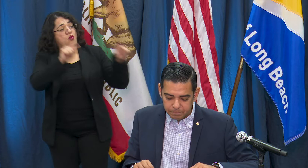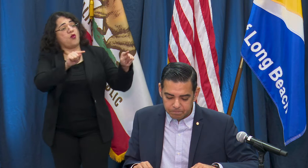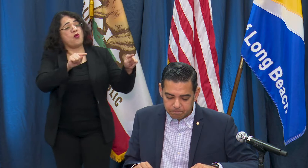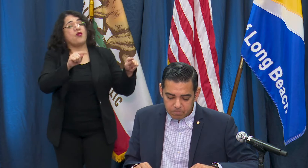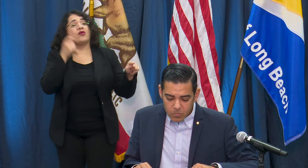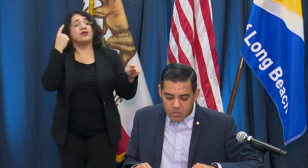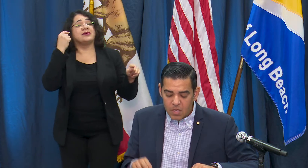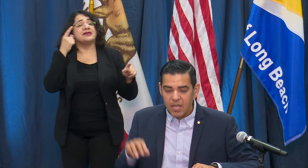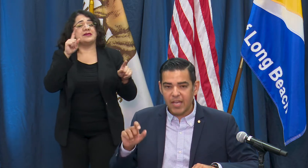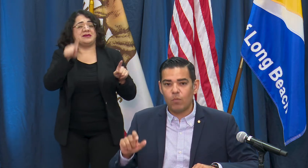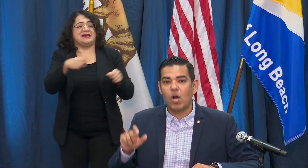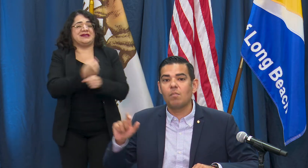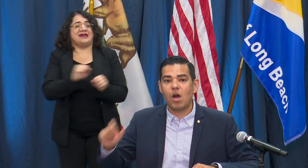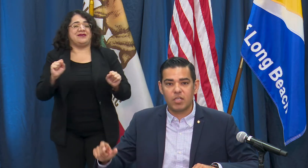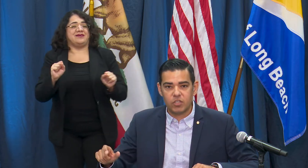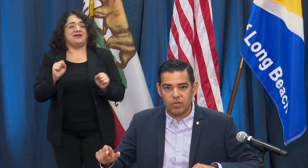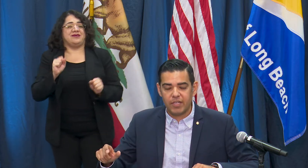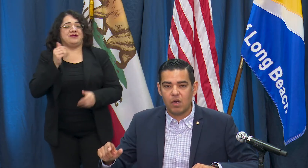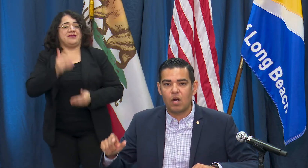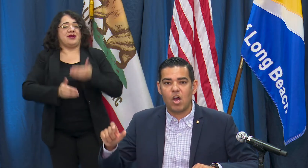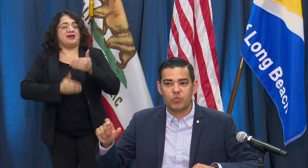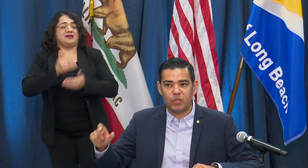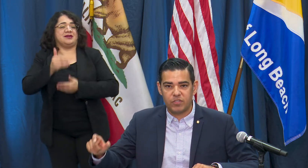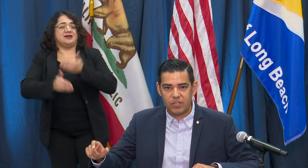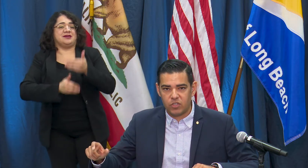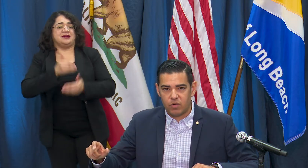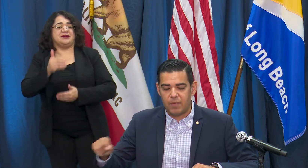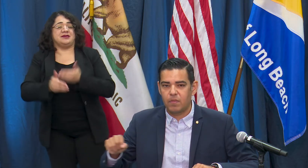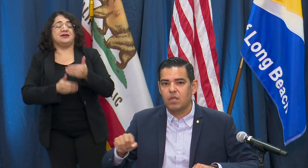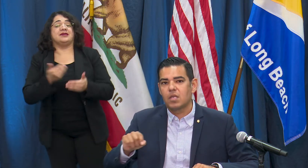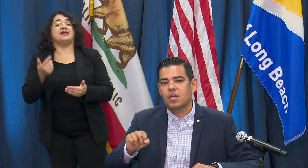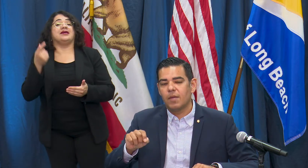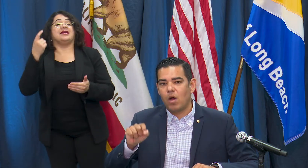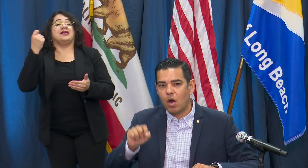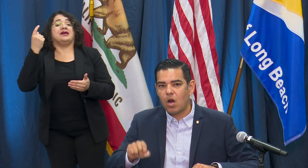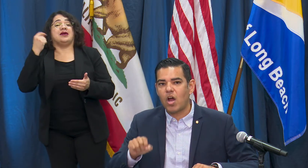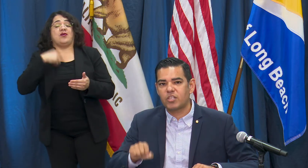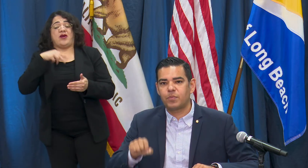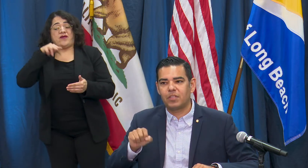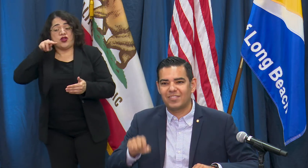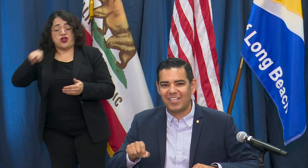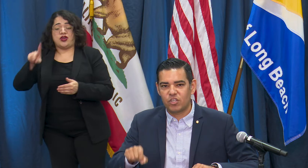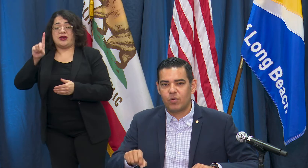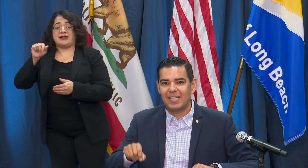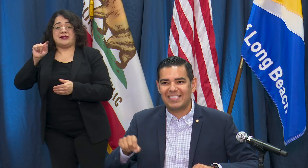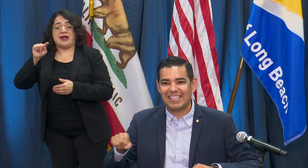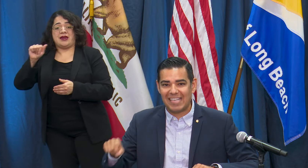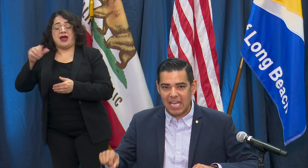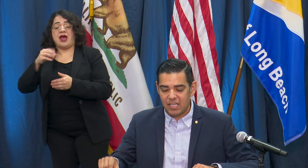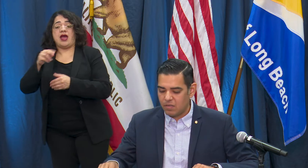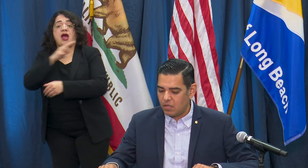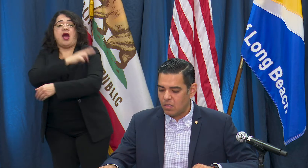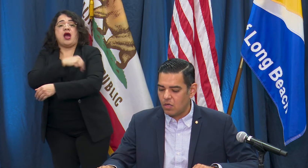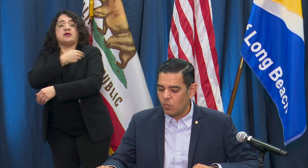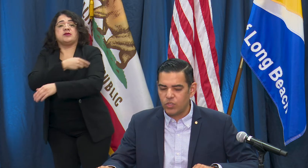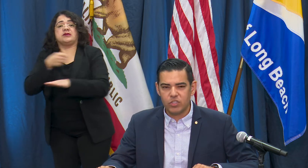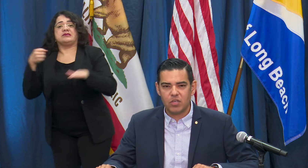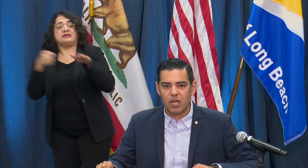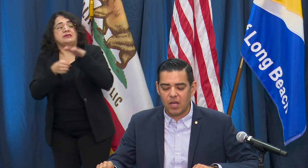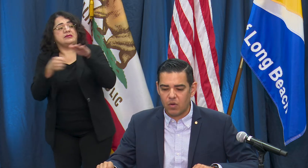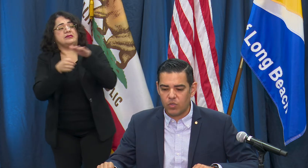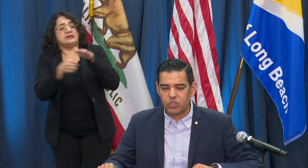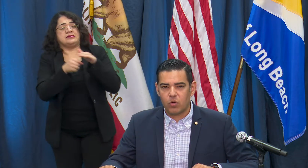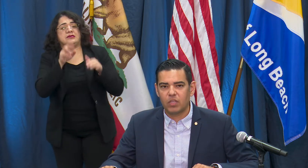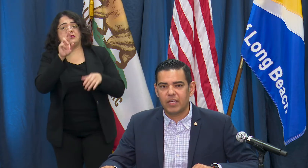have while monitoring our hospitalization rate. Our hospitalization rate today,